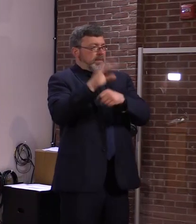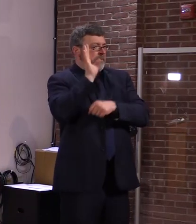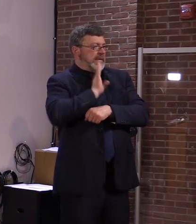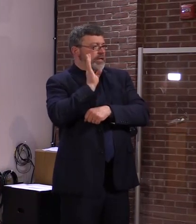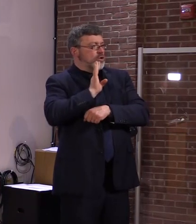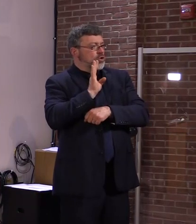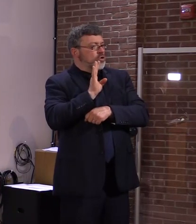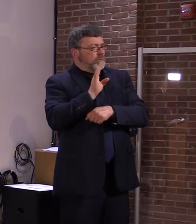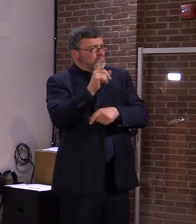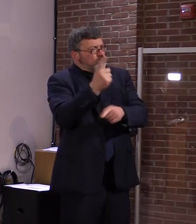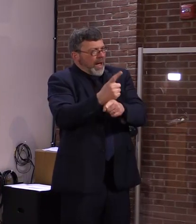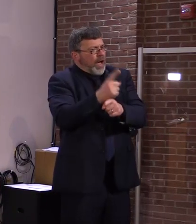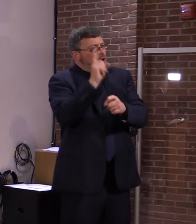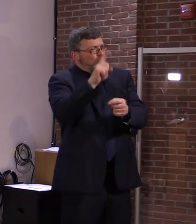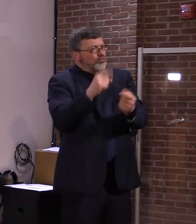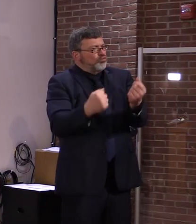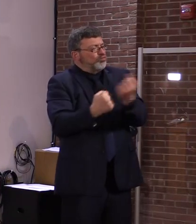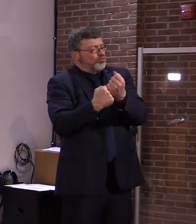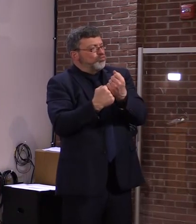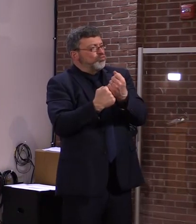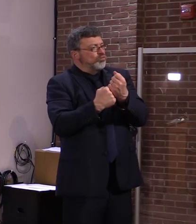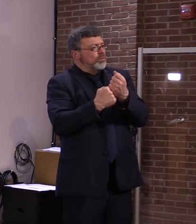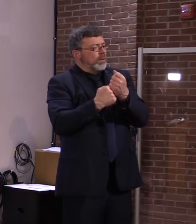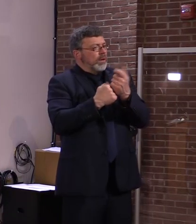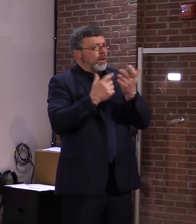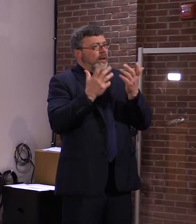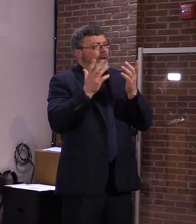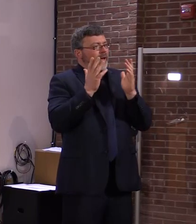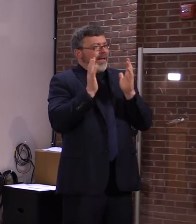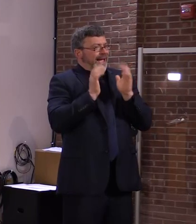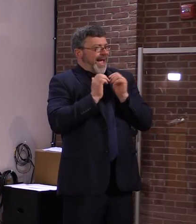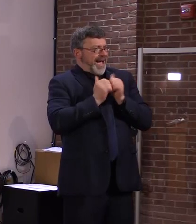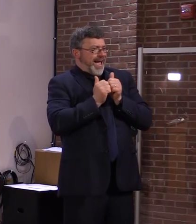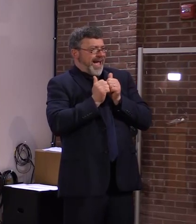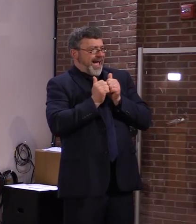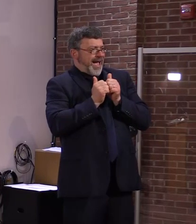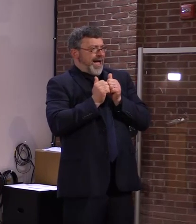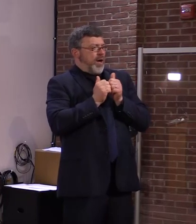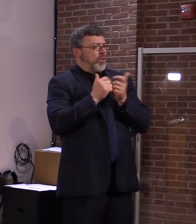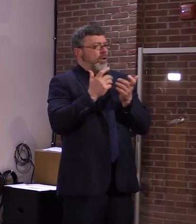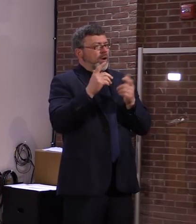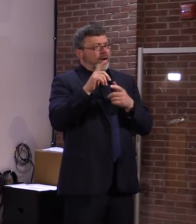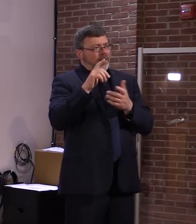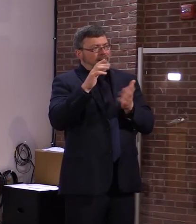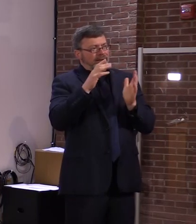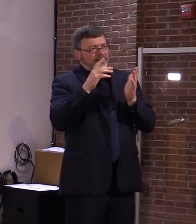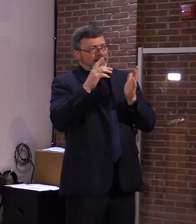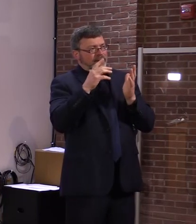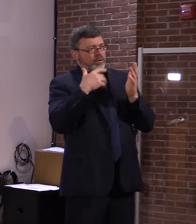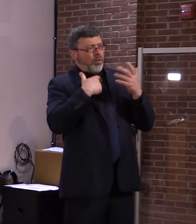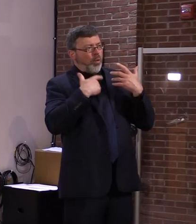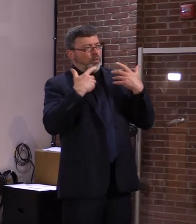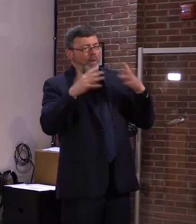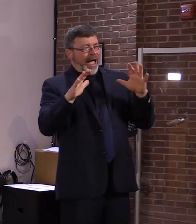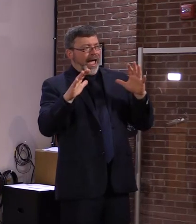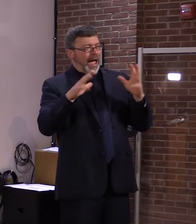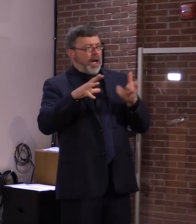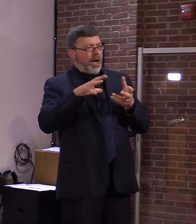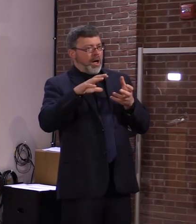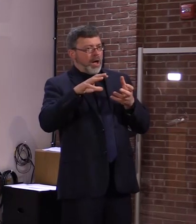some sort of negative effect on what we do and might cause some other problems or in the